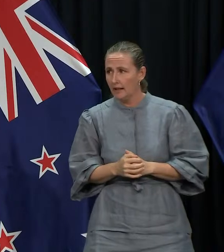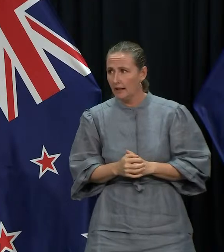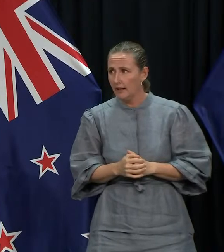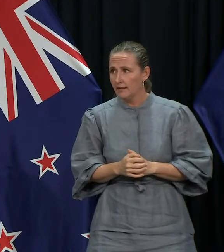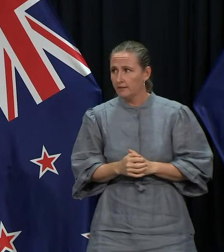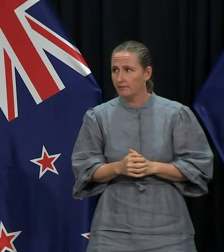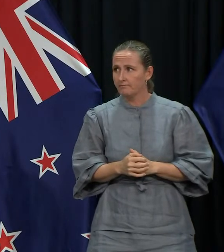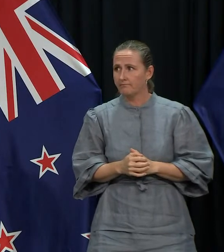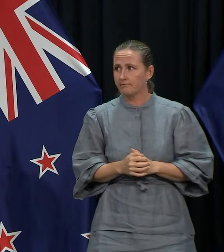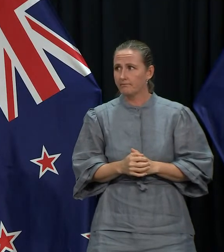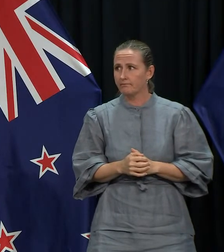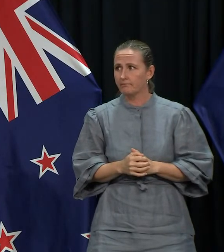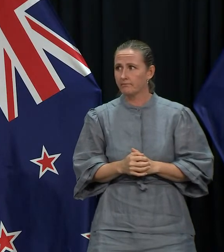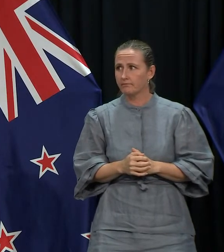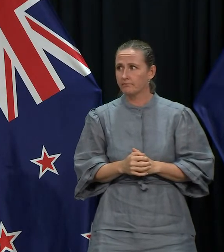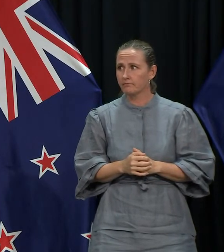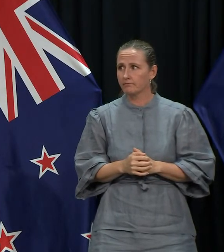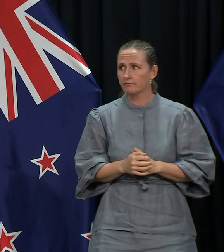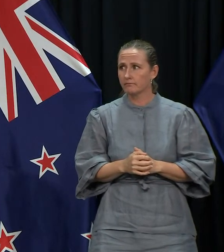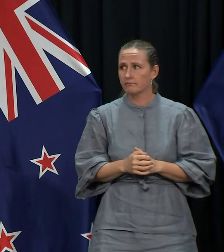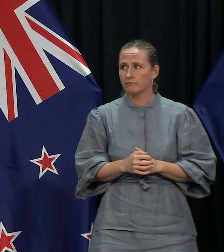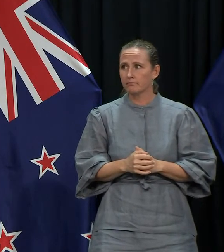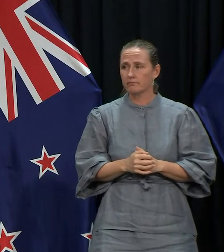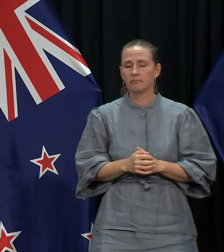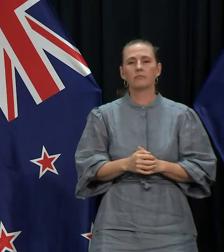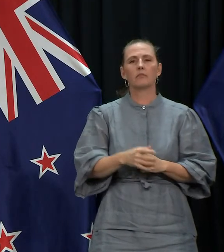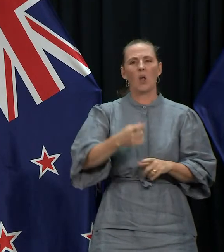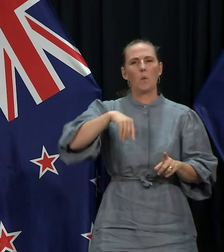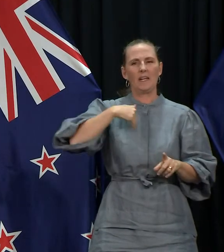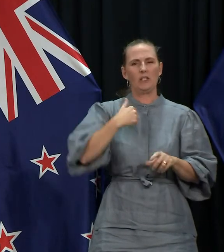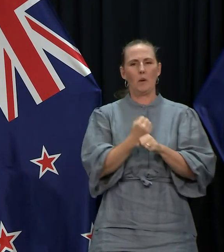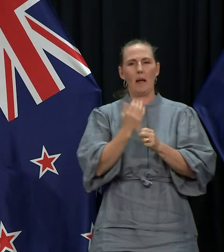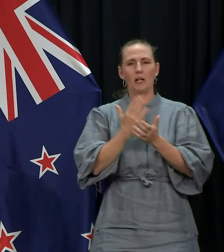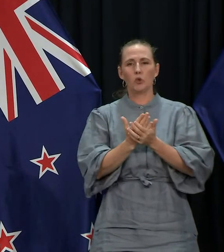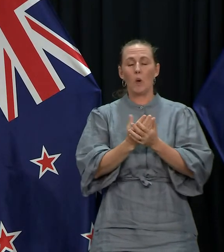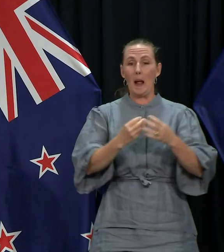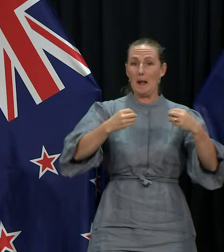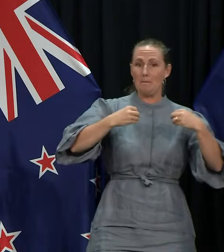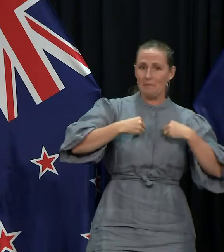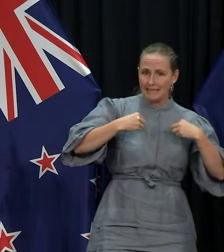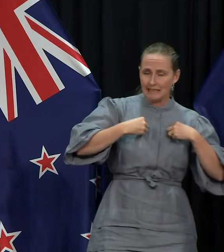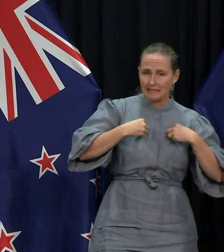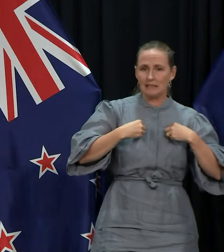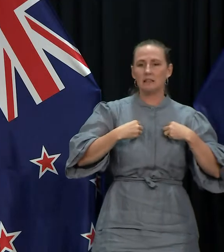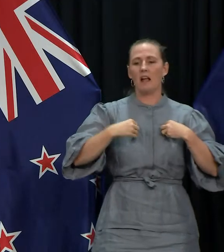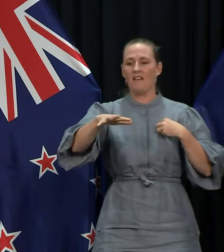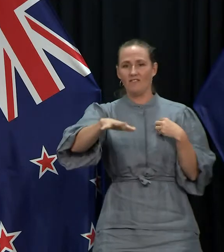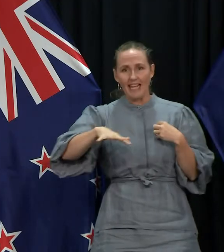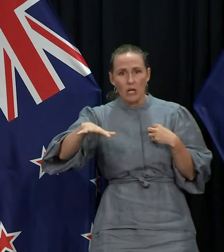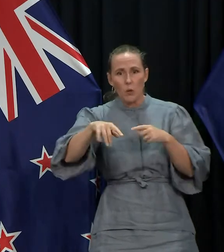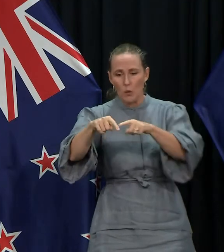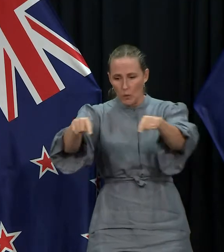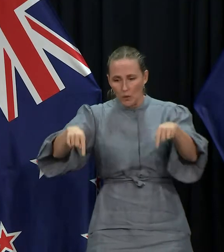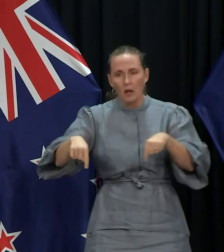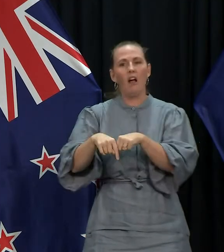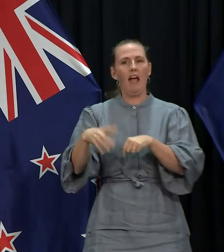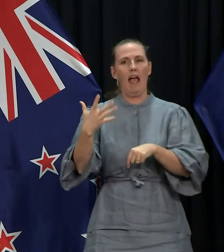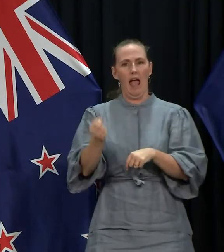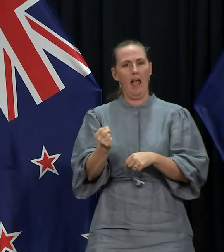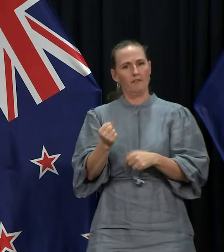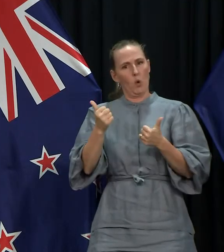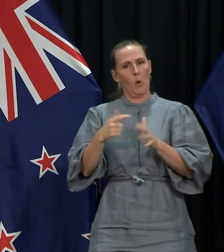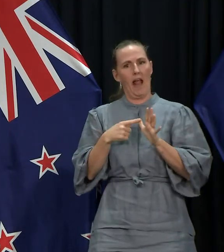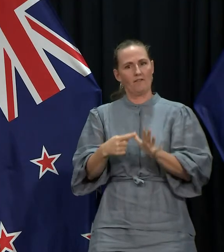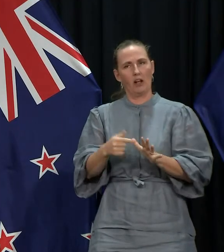is just make sure that businesses and venues have the best possible advice in this space. You've seen that where we have a